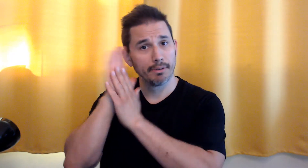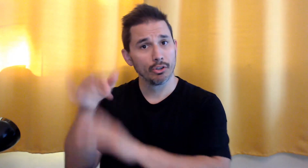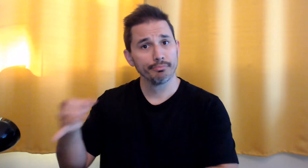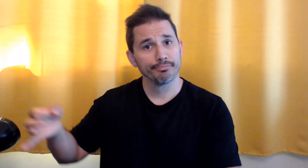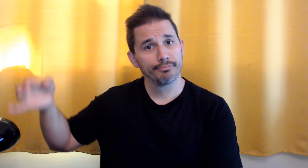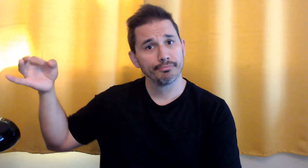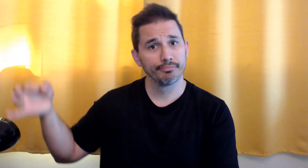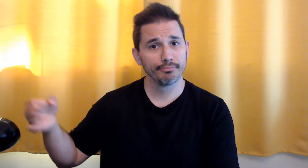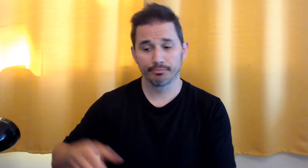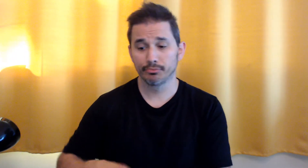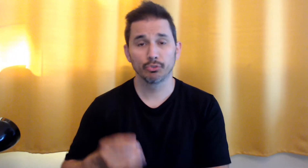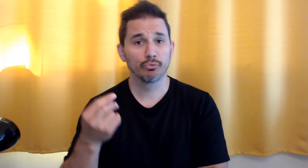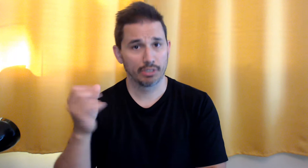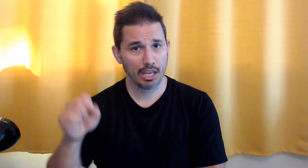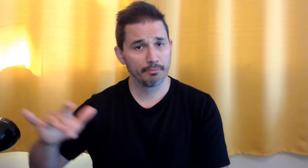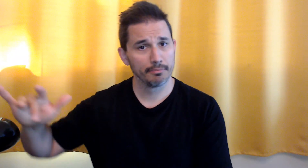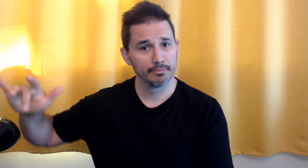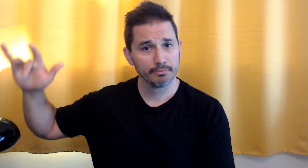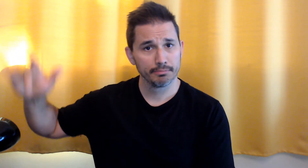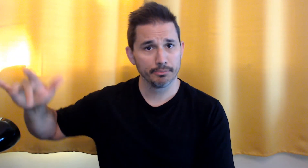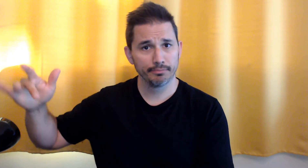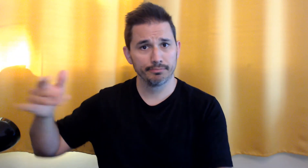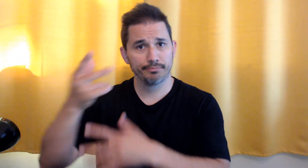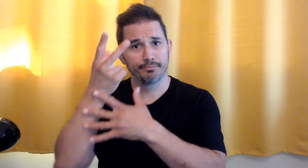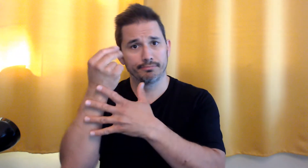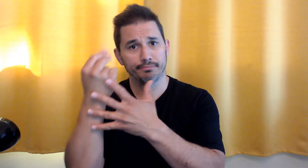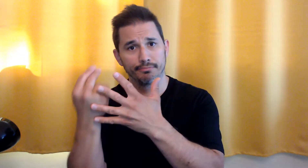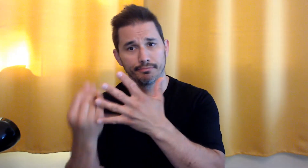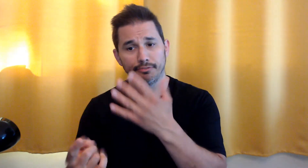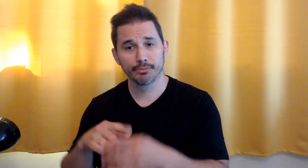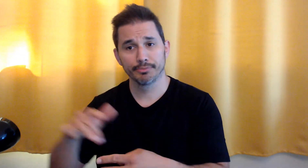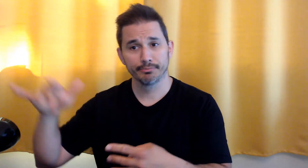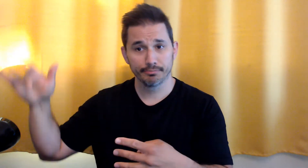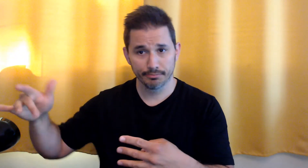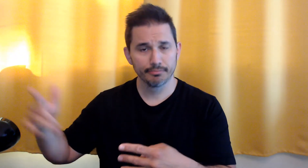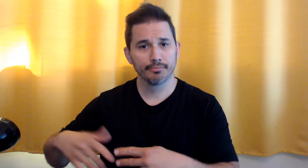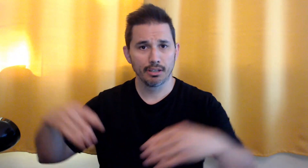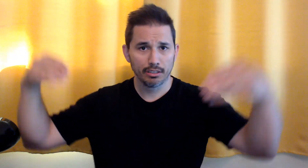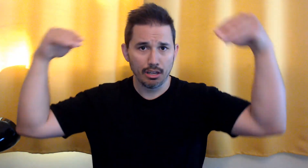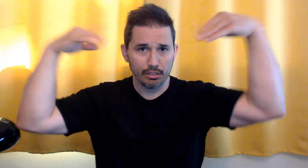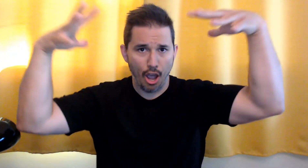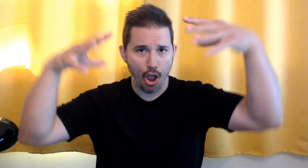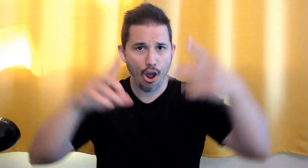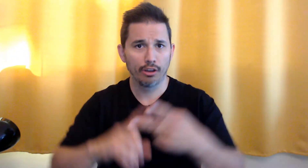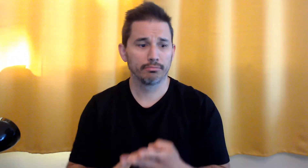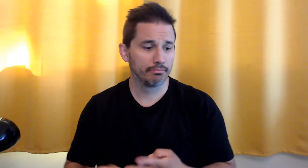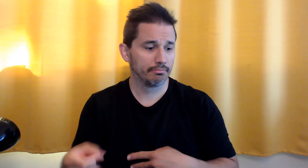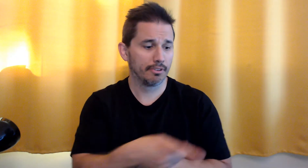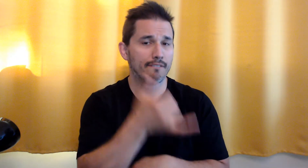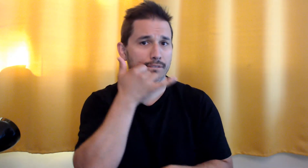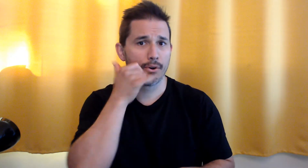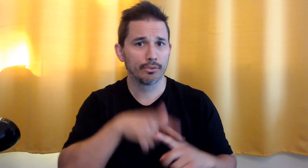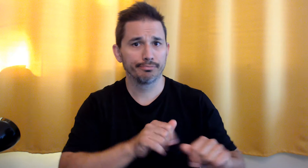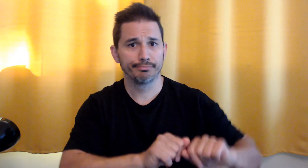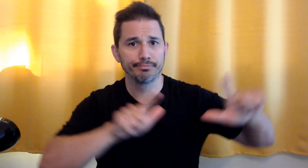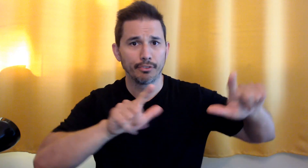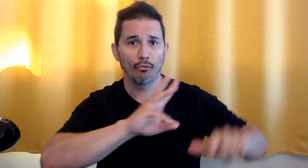events. Maybe you have one beside your bed, and whenever you press it in the morning, it'll turn on your lights, open the weather app on your phone, and